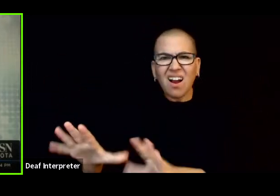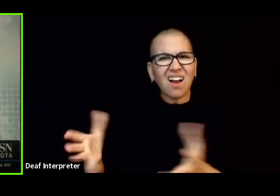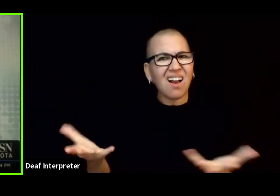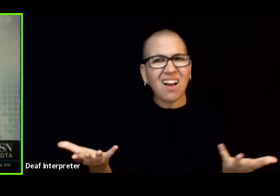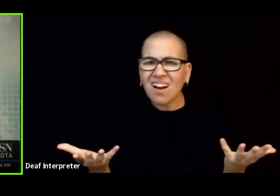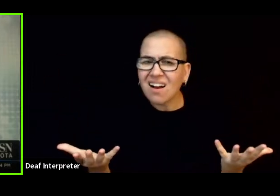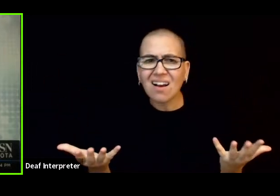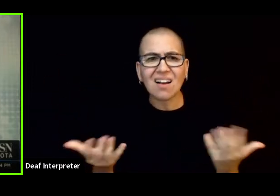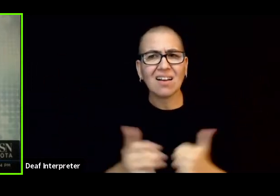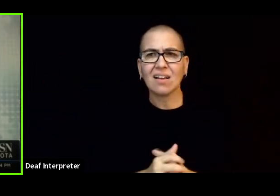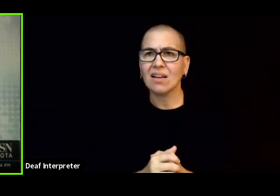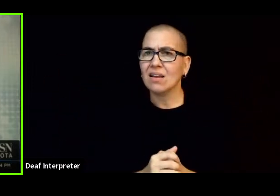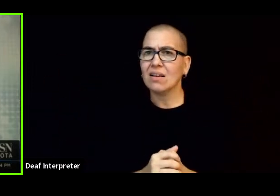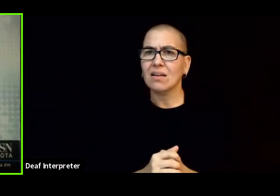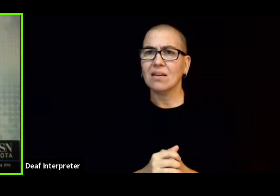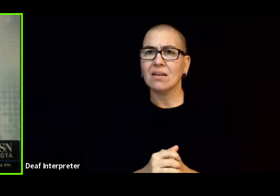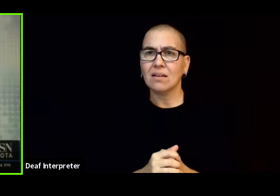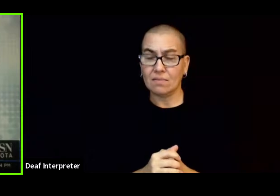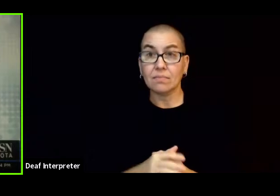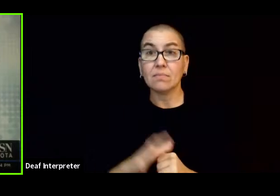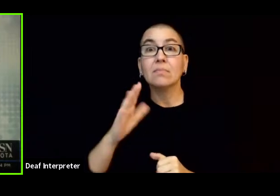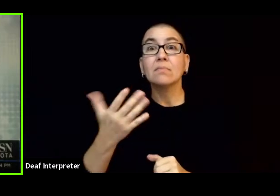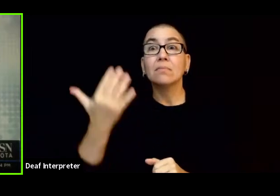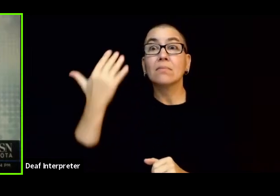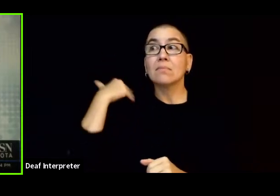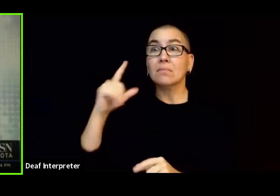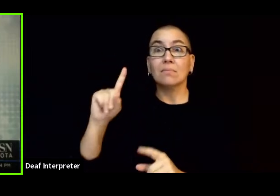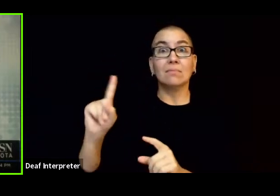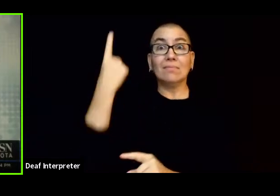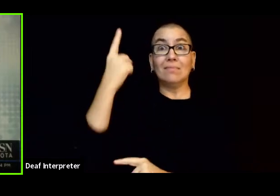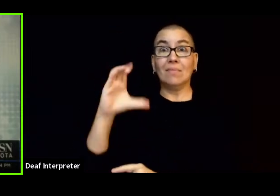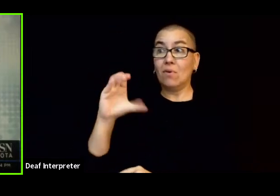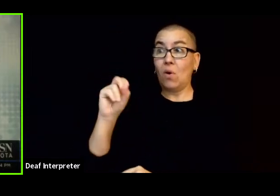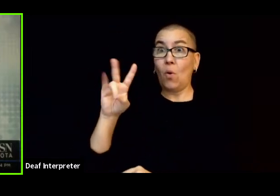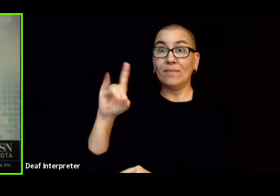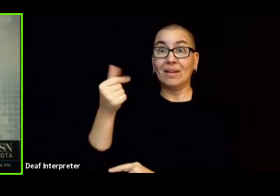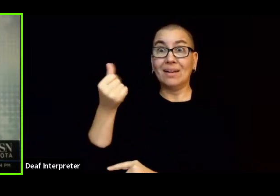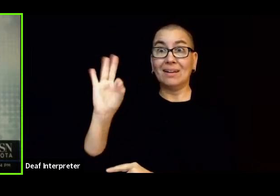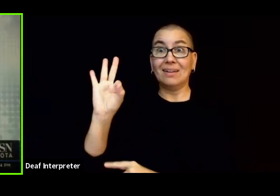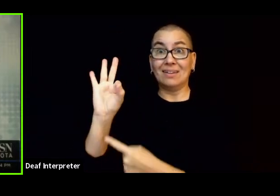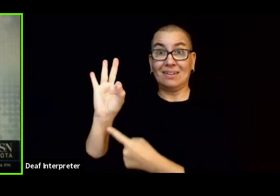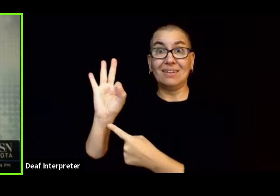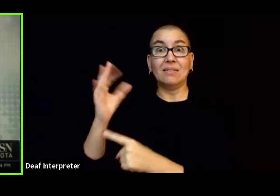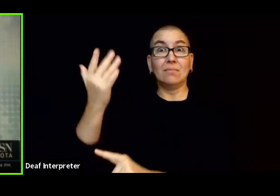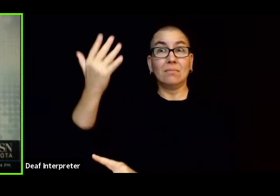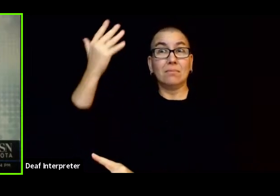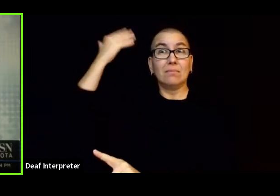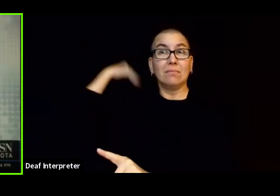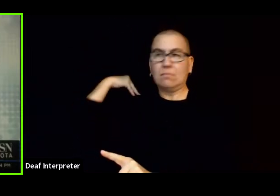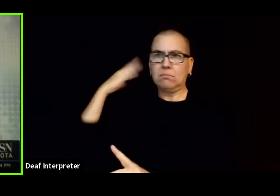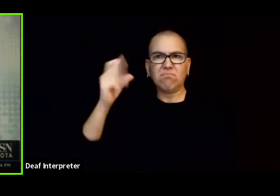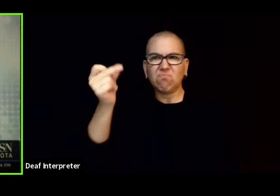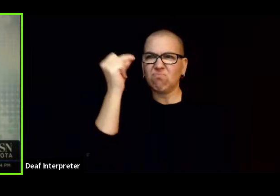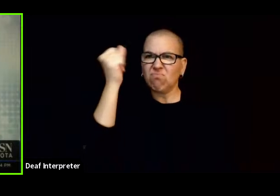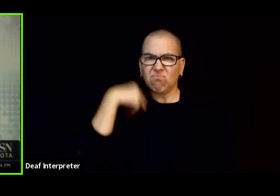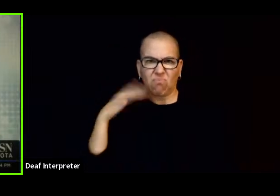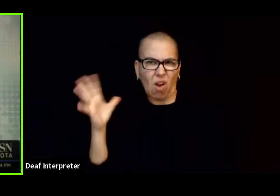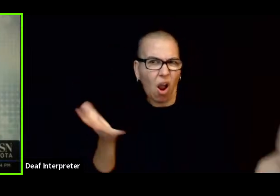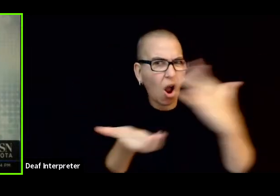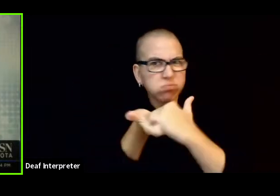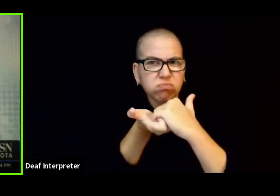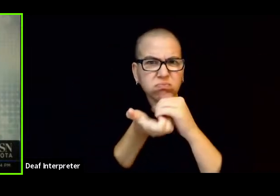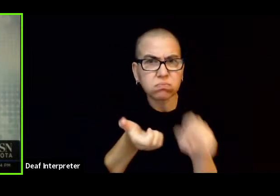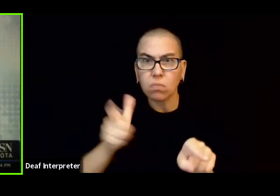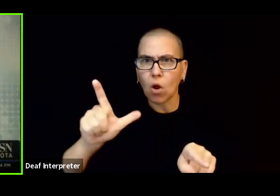we've been working with long-term care providers in specific to share information about the COVID threat and what needed to be done in long-term care settings